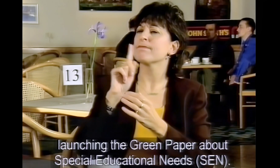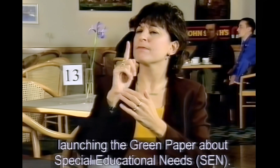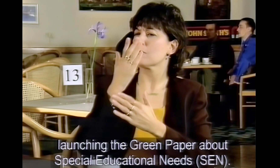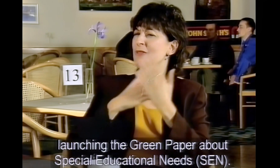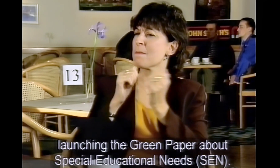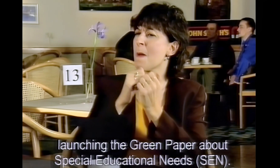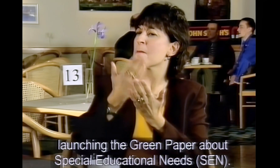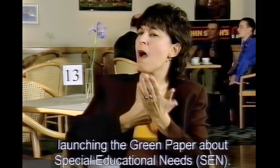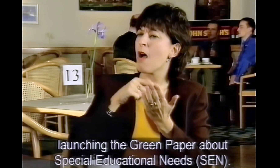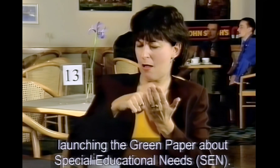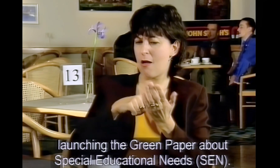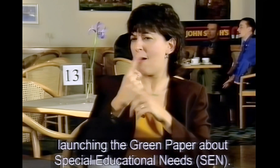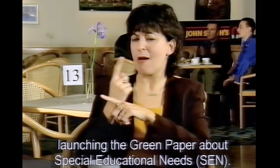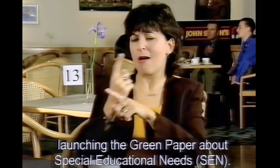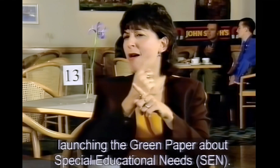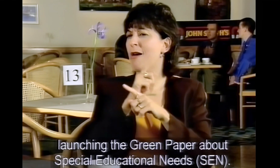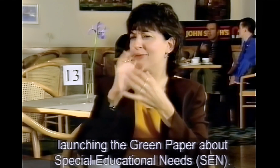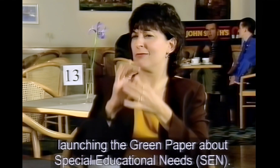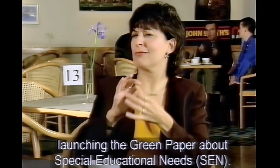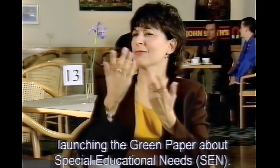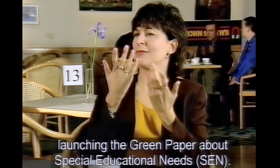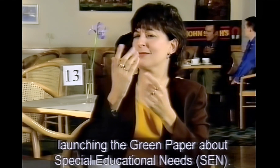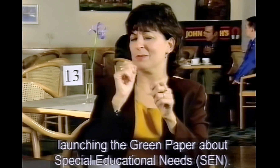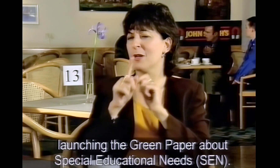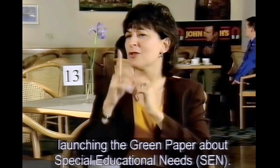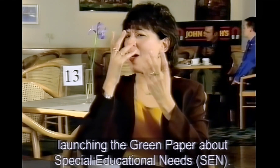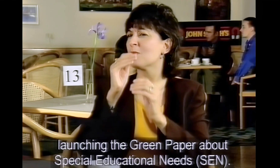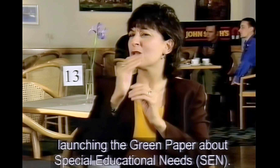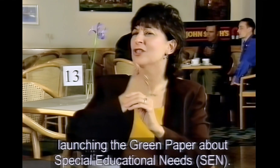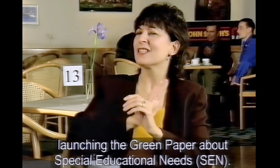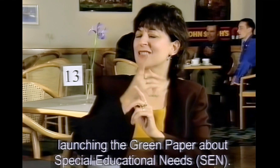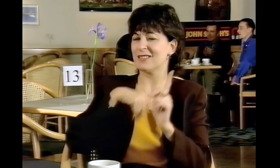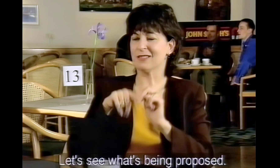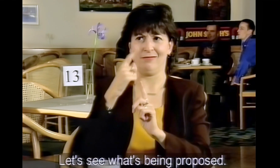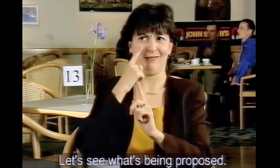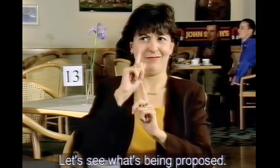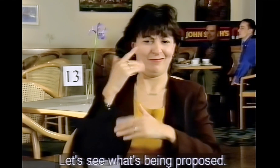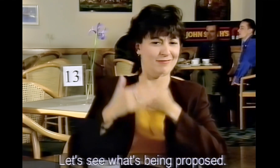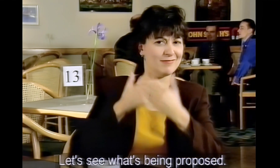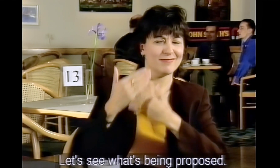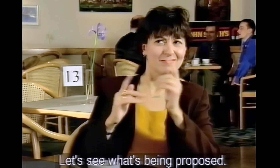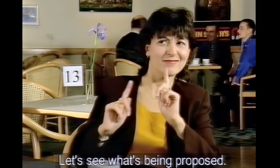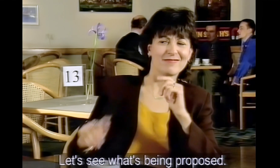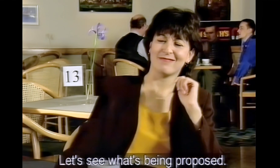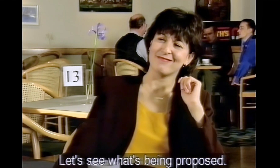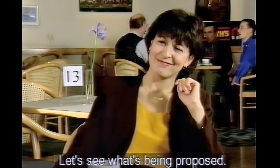Green Paper. It's all about special educational needs. Let's see what's been proposed.